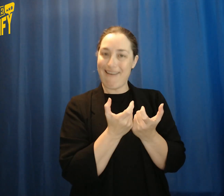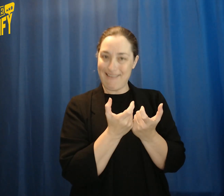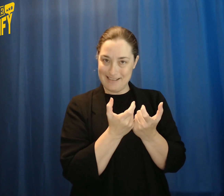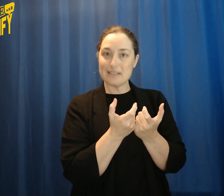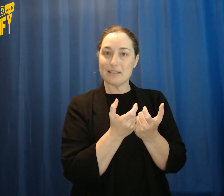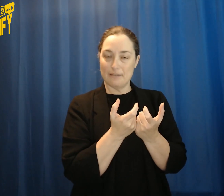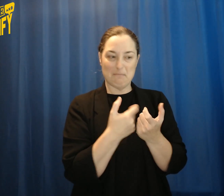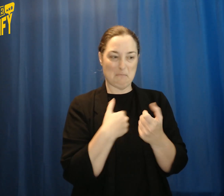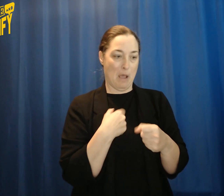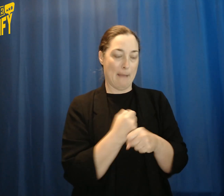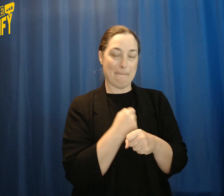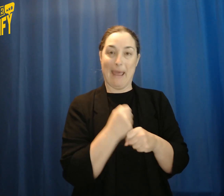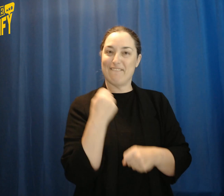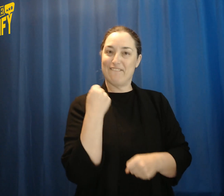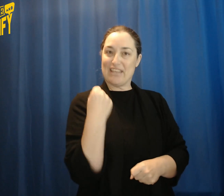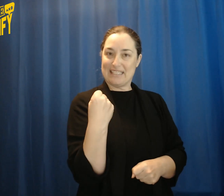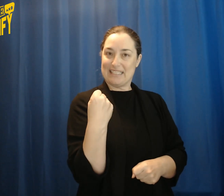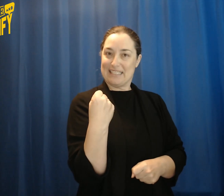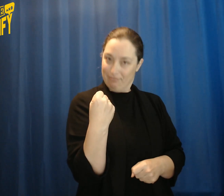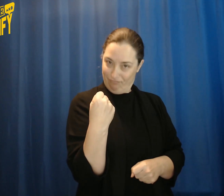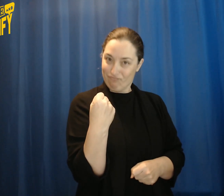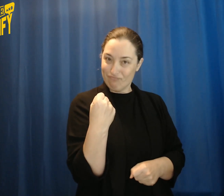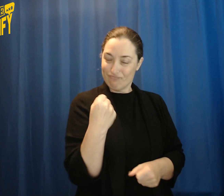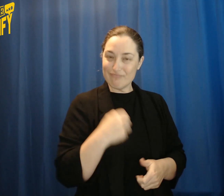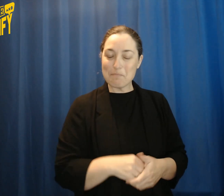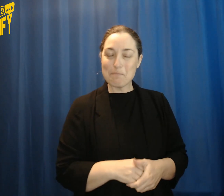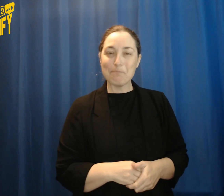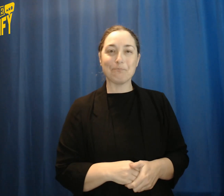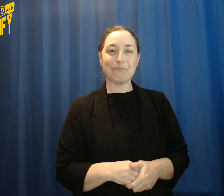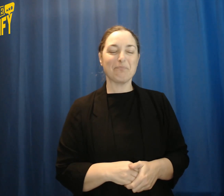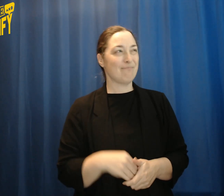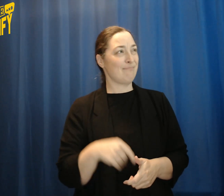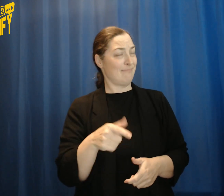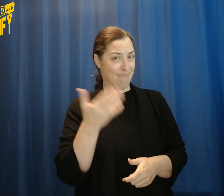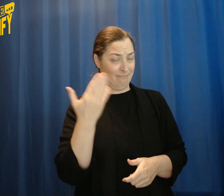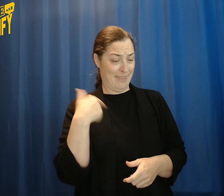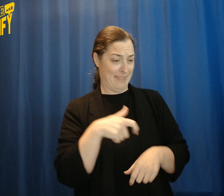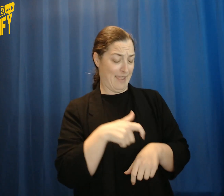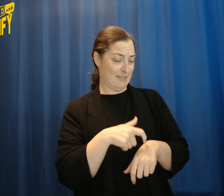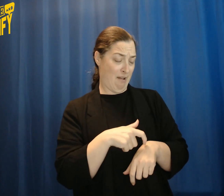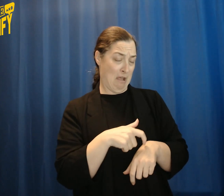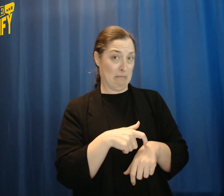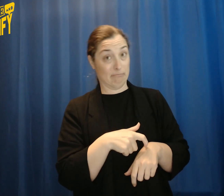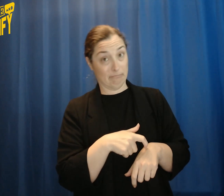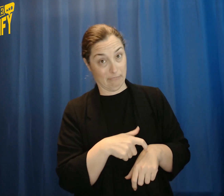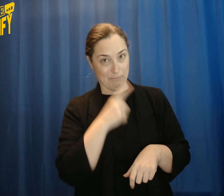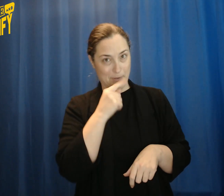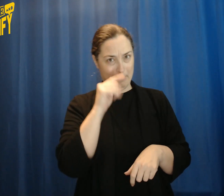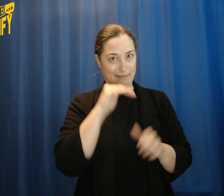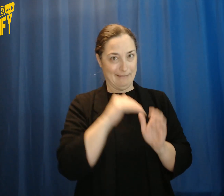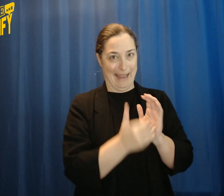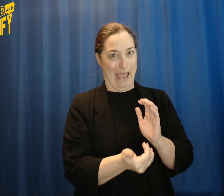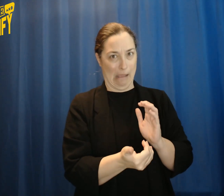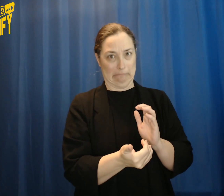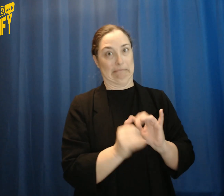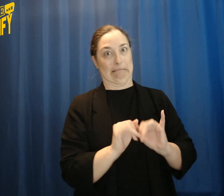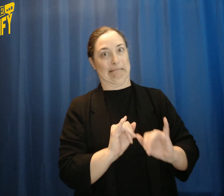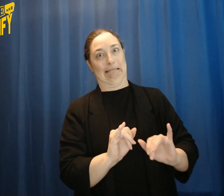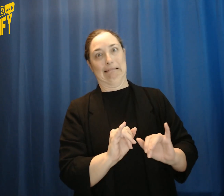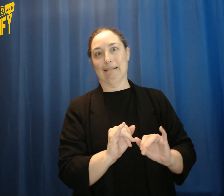a fist. We were using what would probably be now considered highly toxic metallic glazes, and